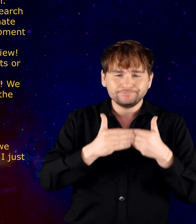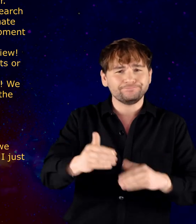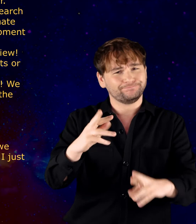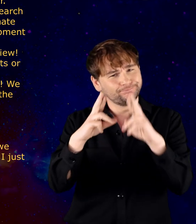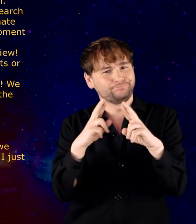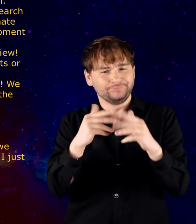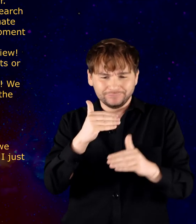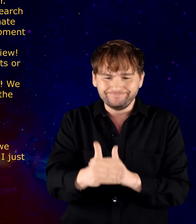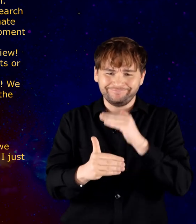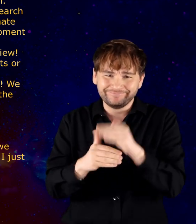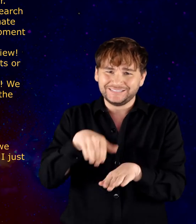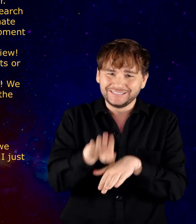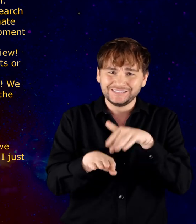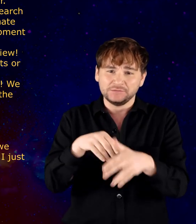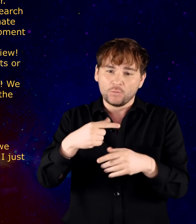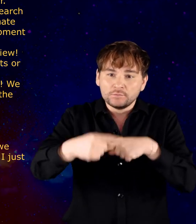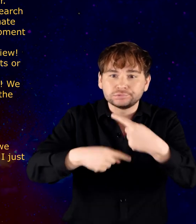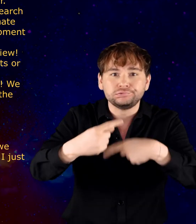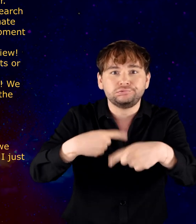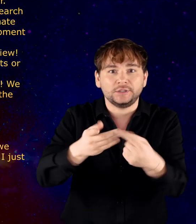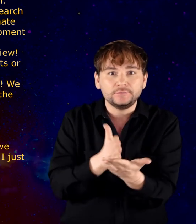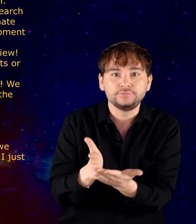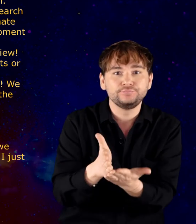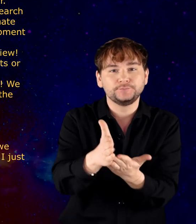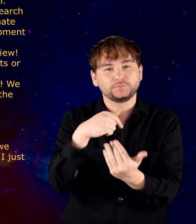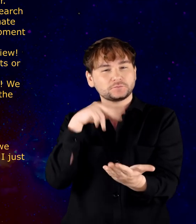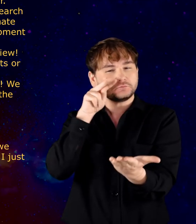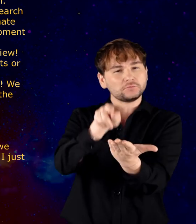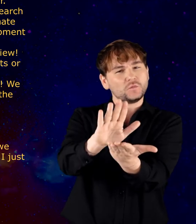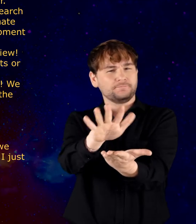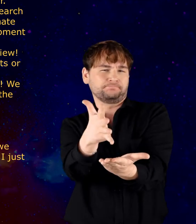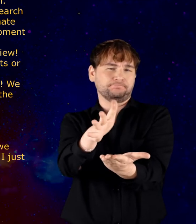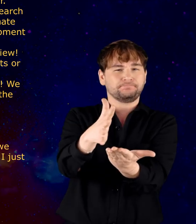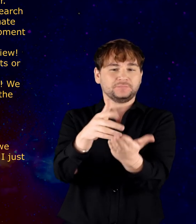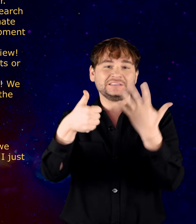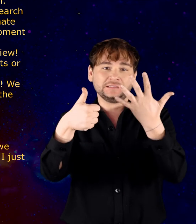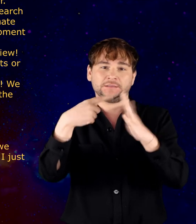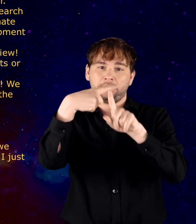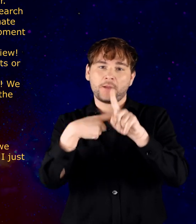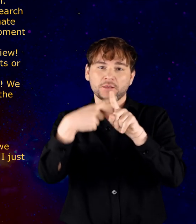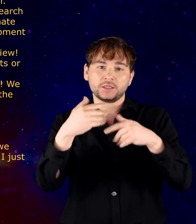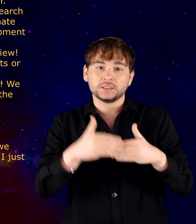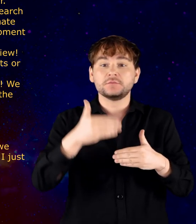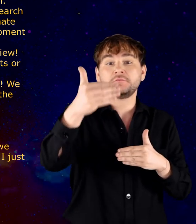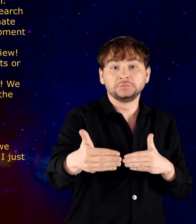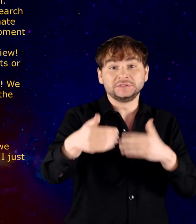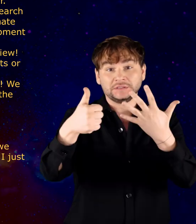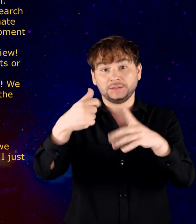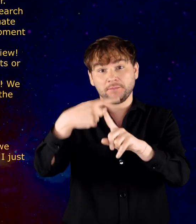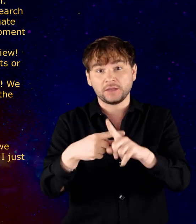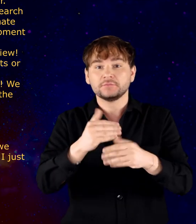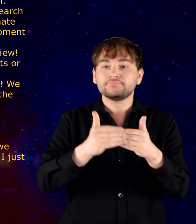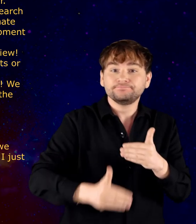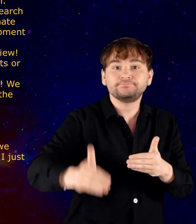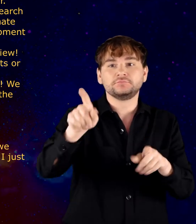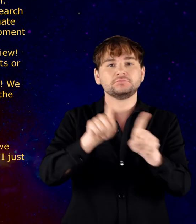and hopefully, if we can develop this further, then you know, the prognosis is